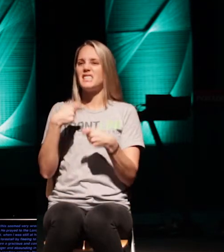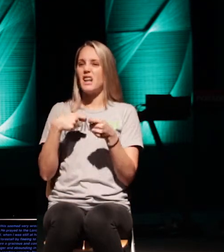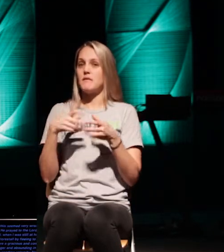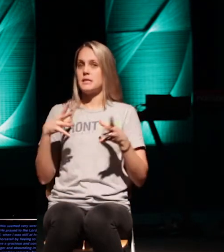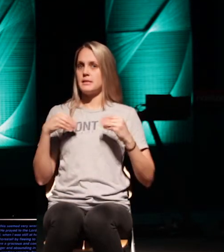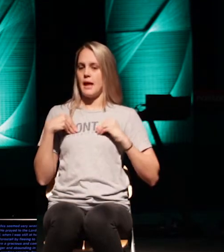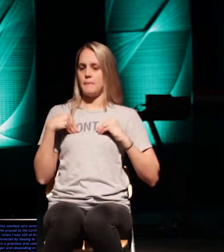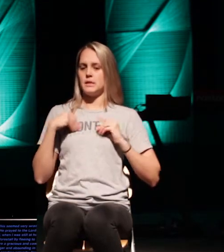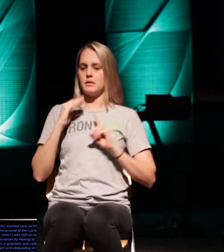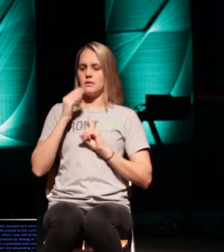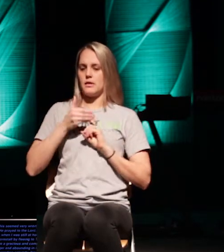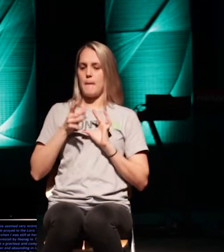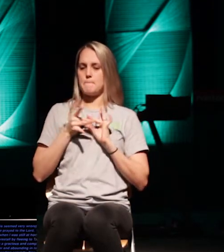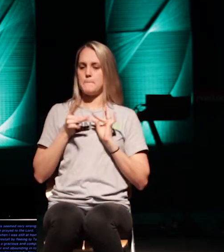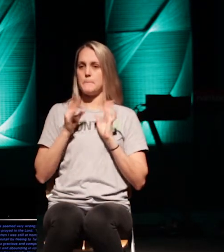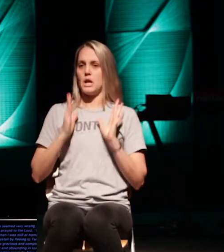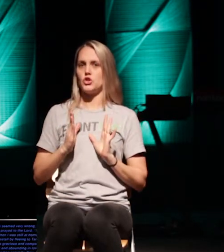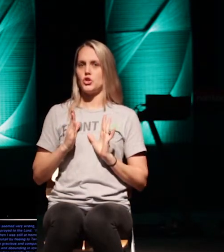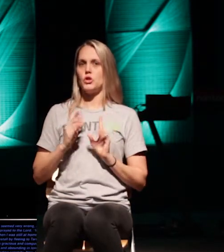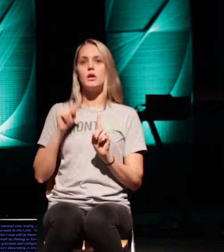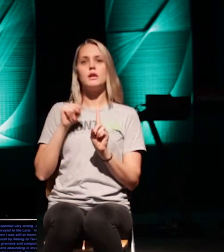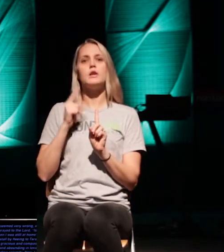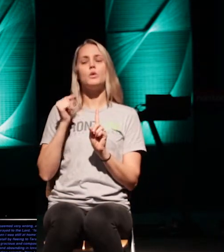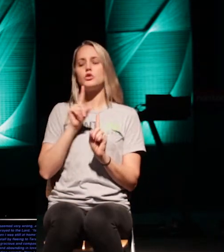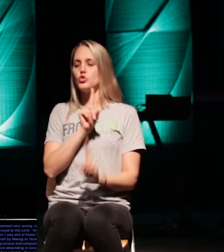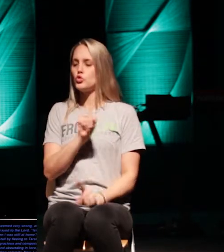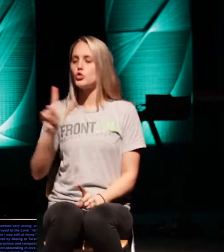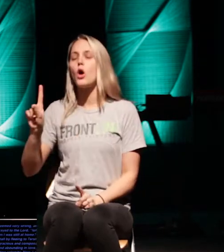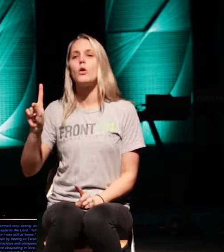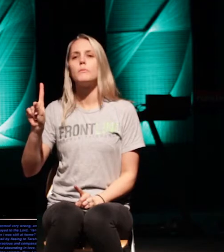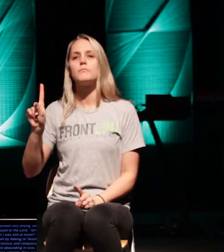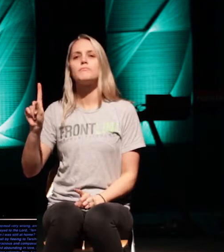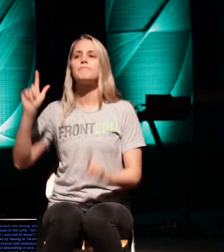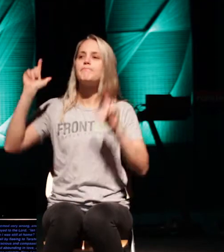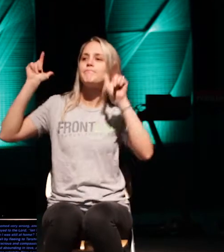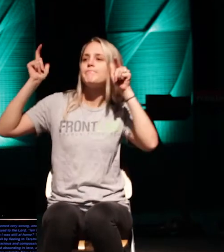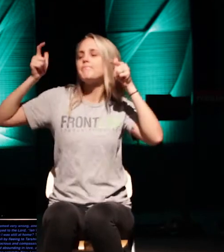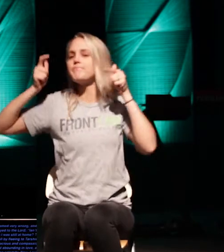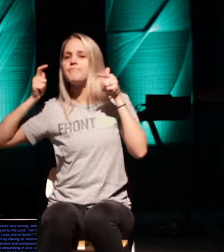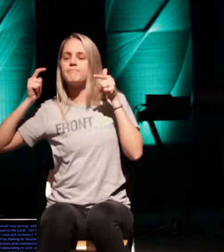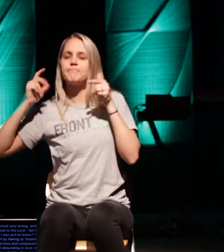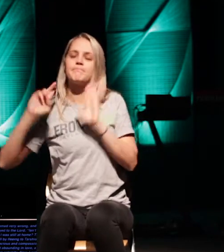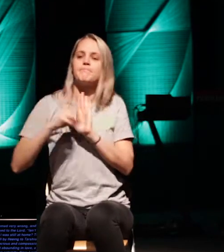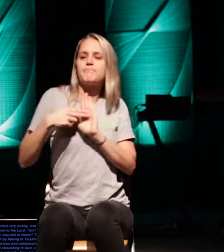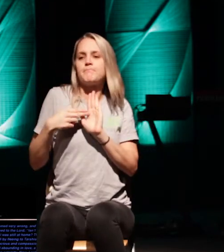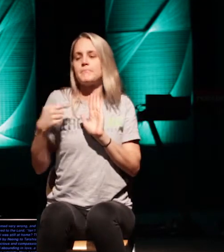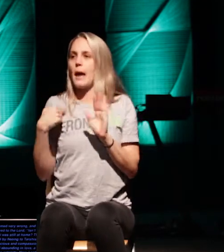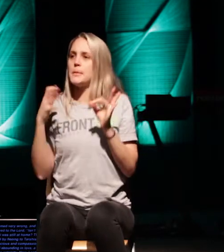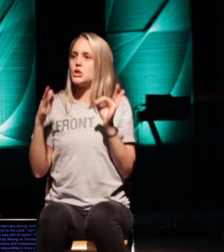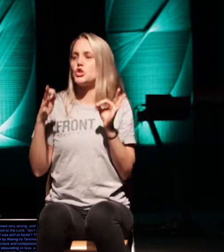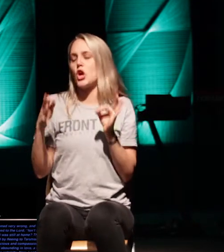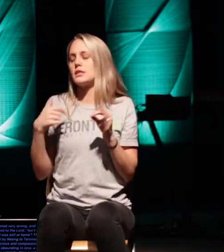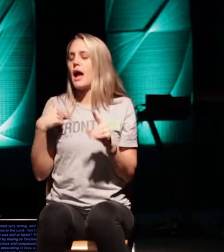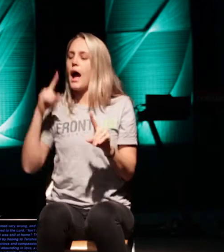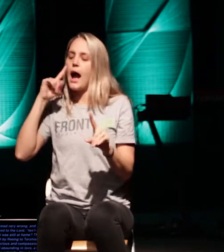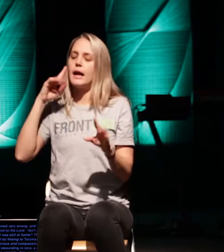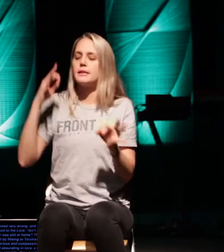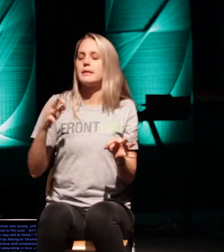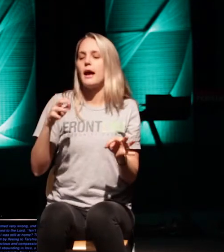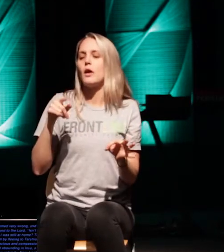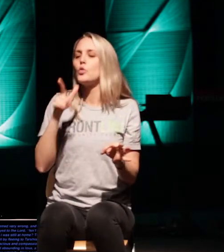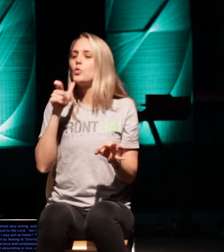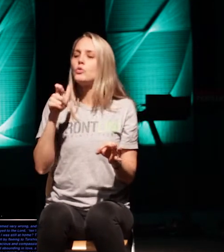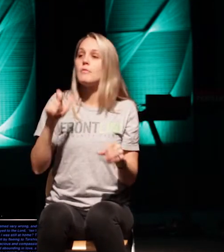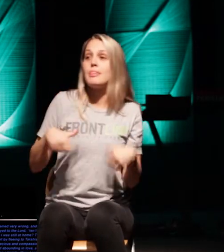city, he puts on the hat of judge and says, I decide who lives and dies, and I've decreed you don't deserve